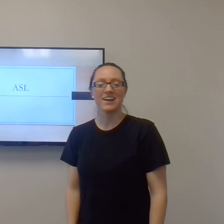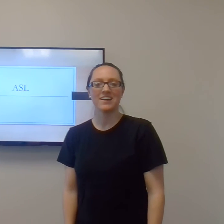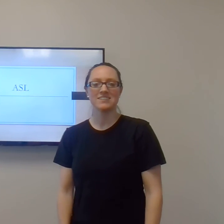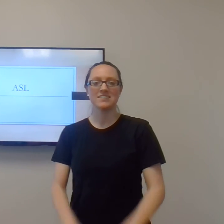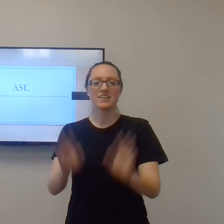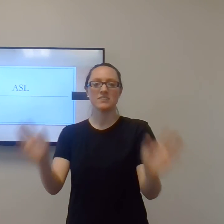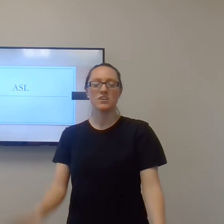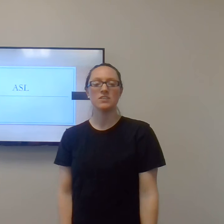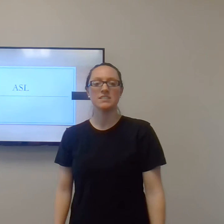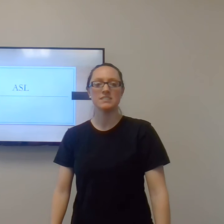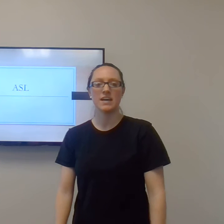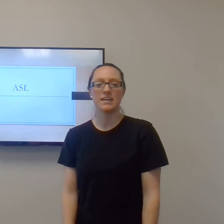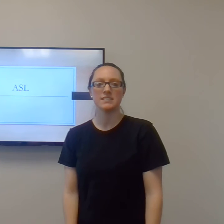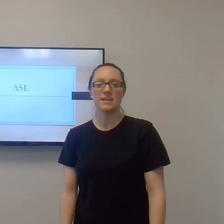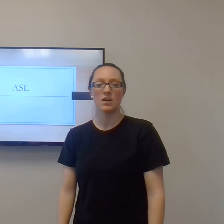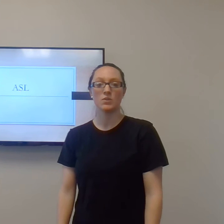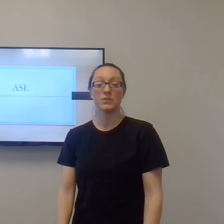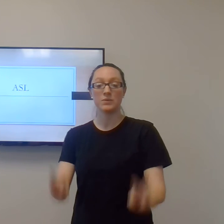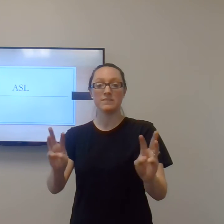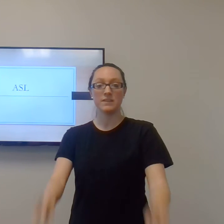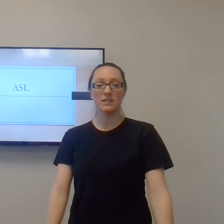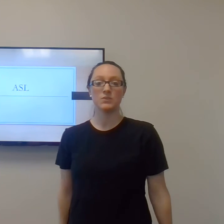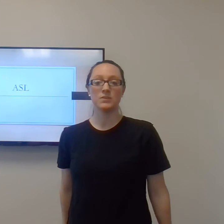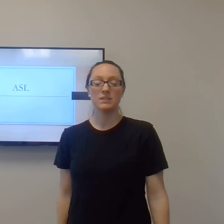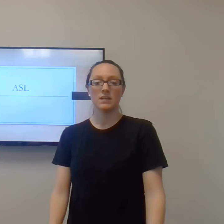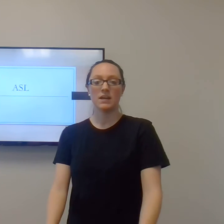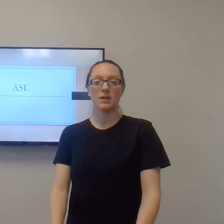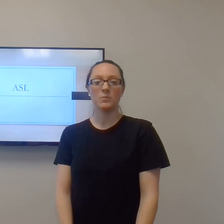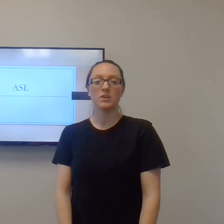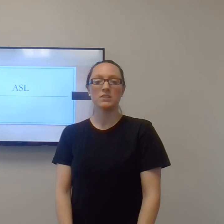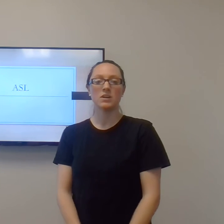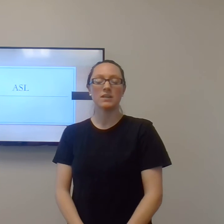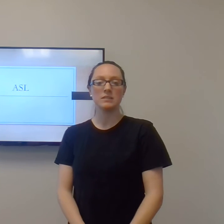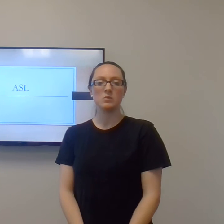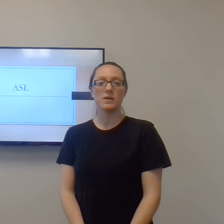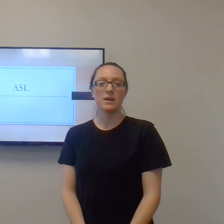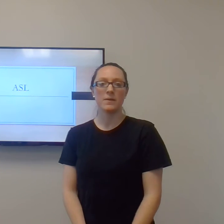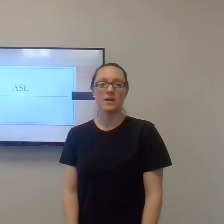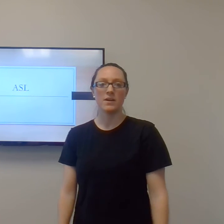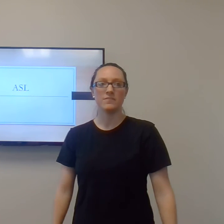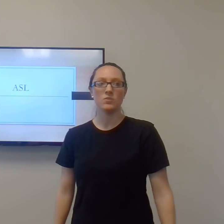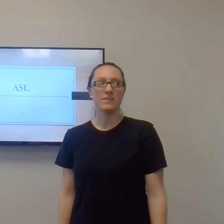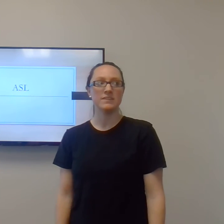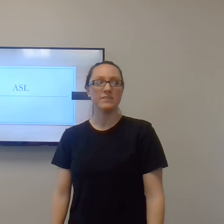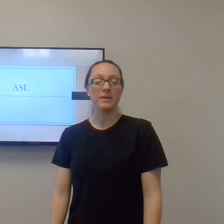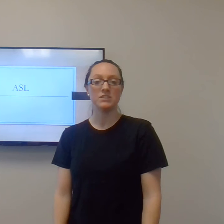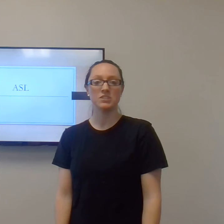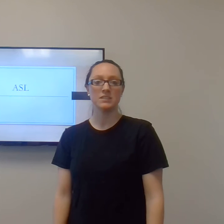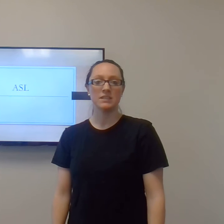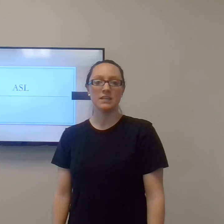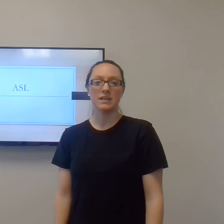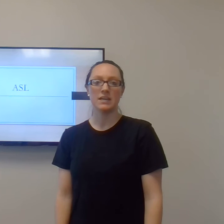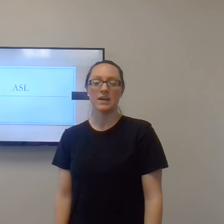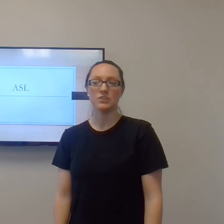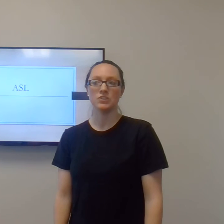Hey guys, so this is the ASL 3 video. We're going to talk a little bit about if you have a deaf patient and how you talk